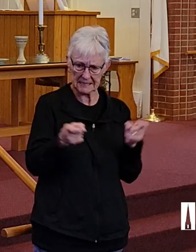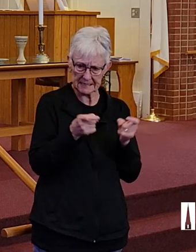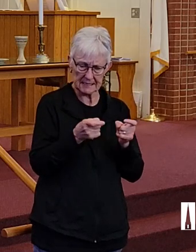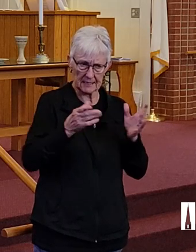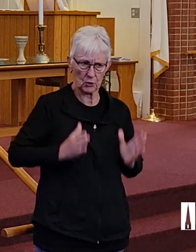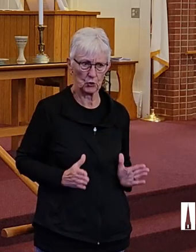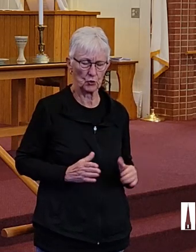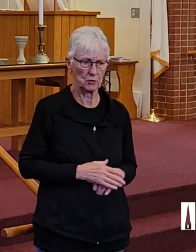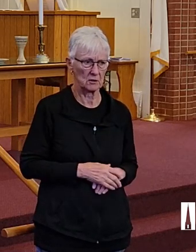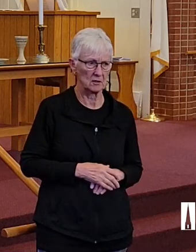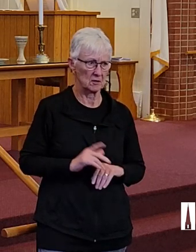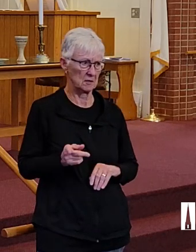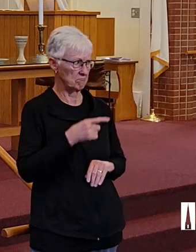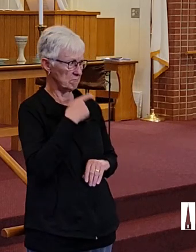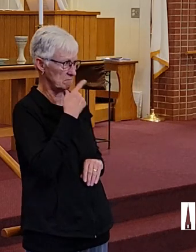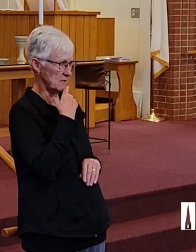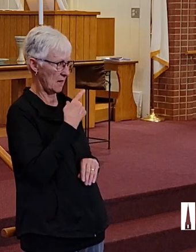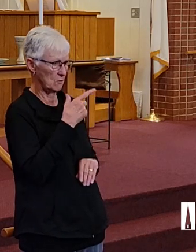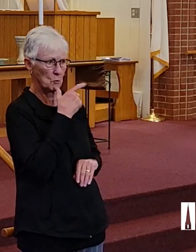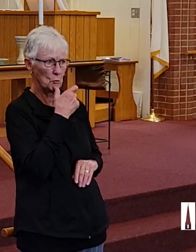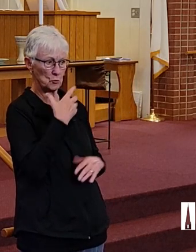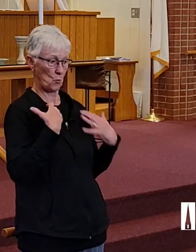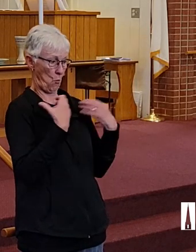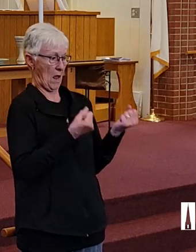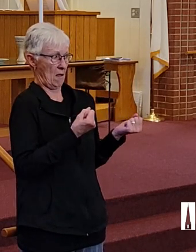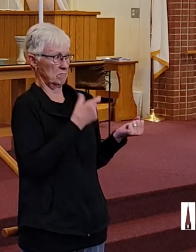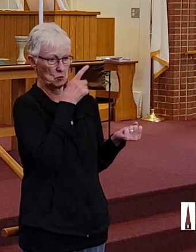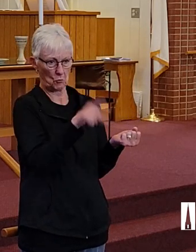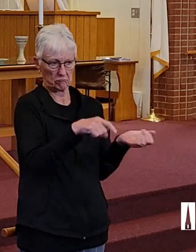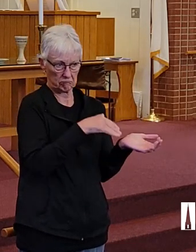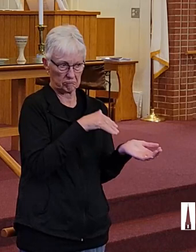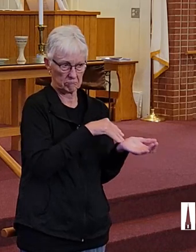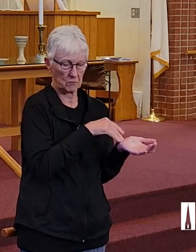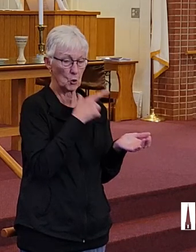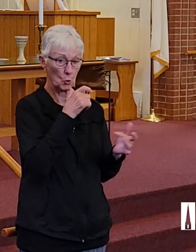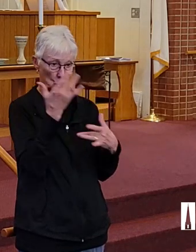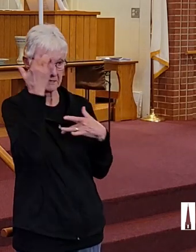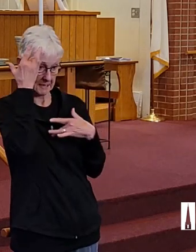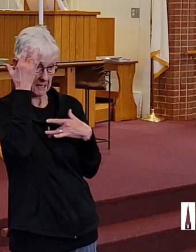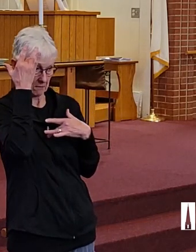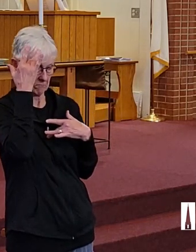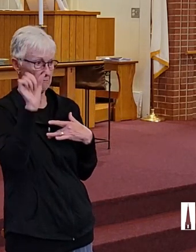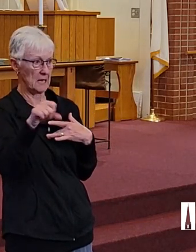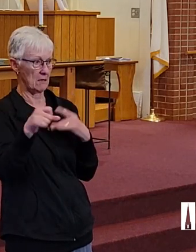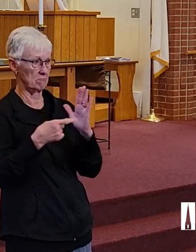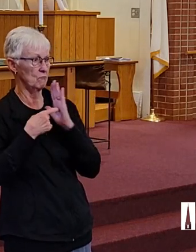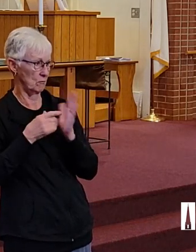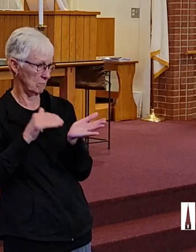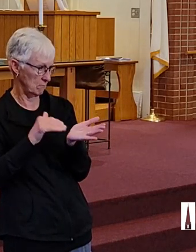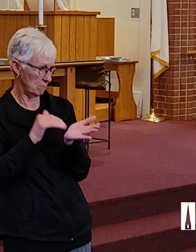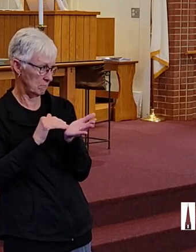who are well have no need of a physician, but those who are sick. Go and learn what this